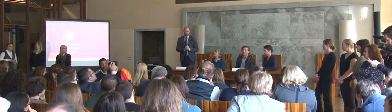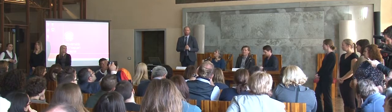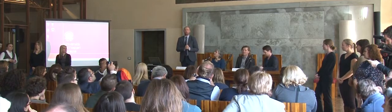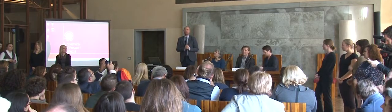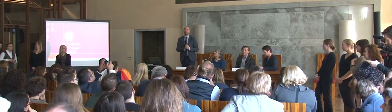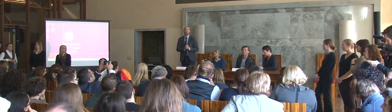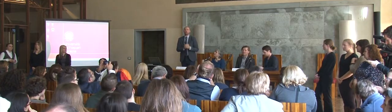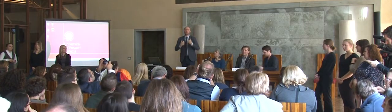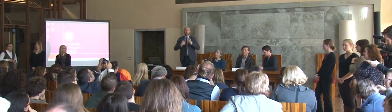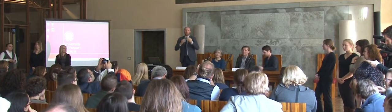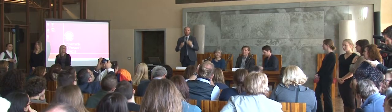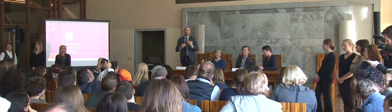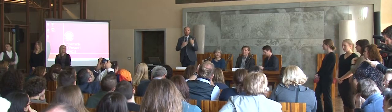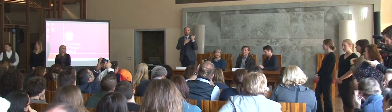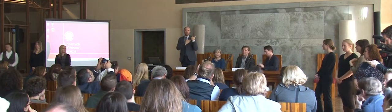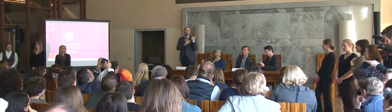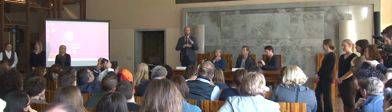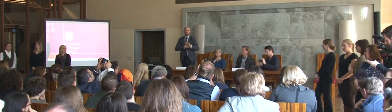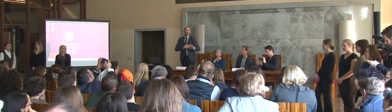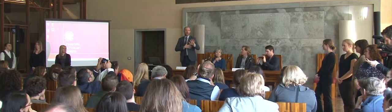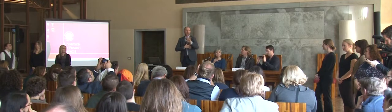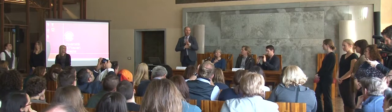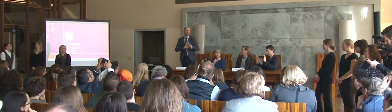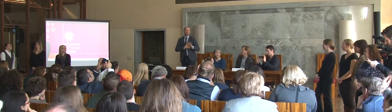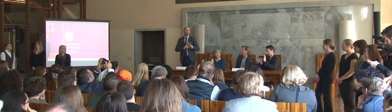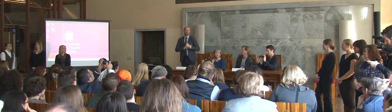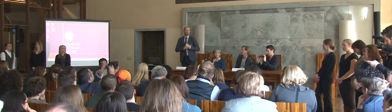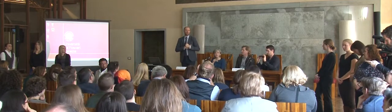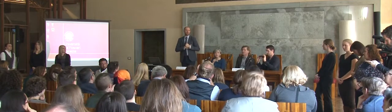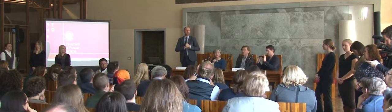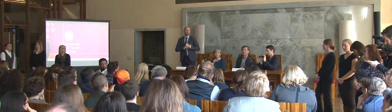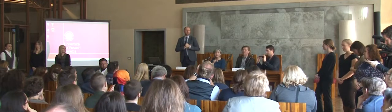massimo supporto in questo senso. Quindi,